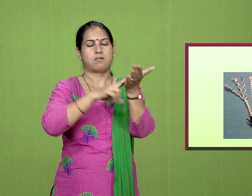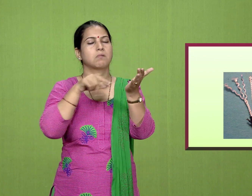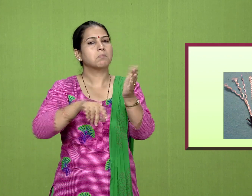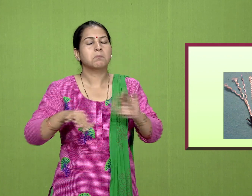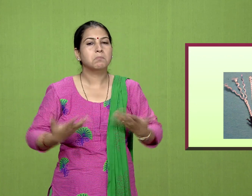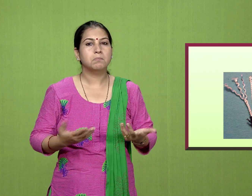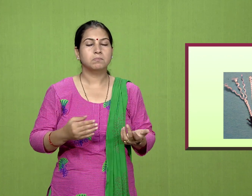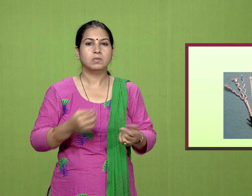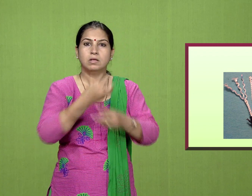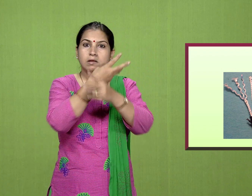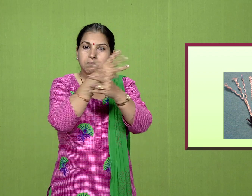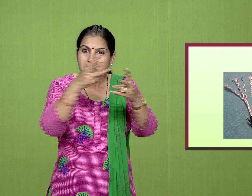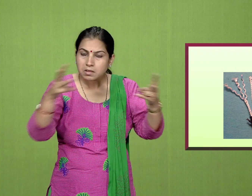which is a multiple strand yarn.